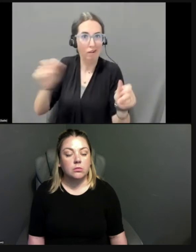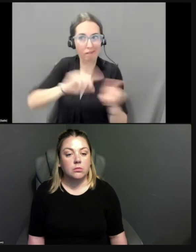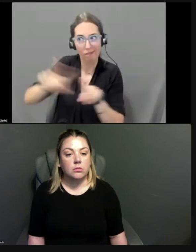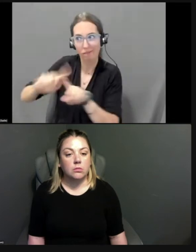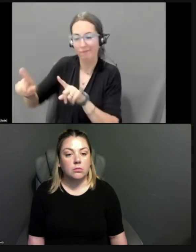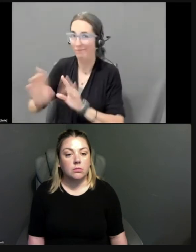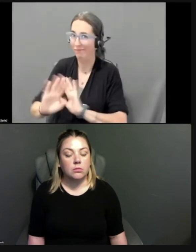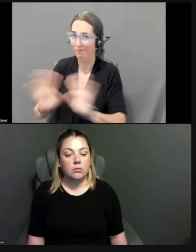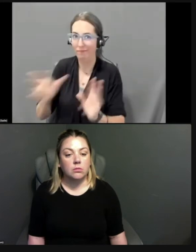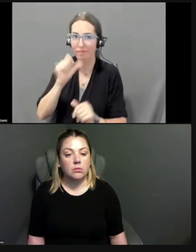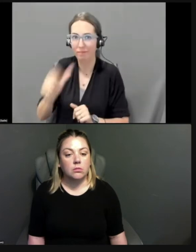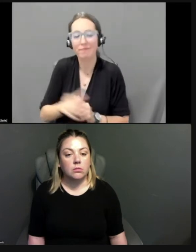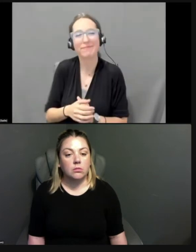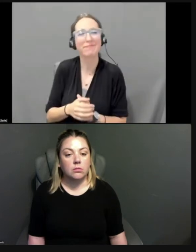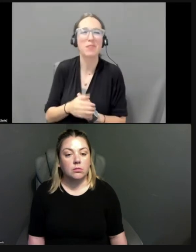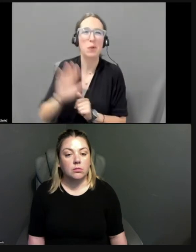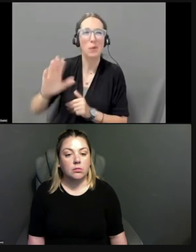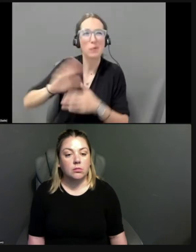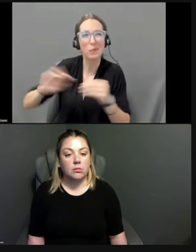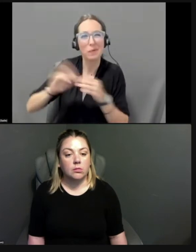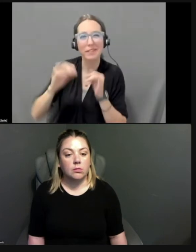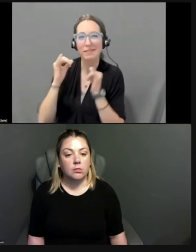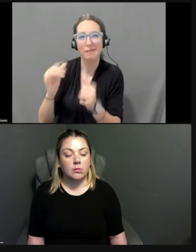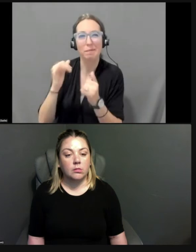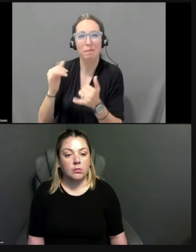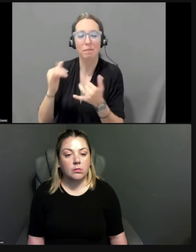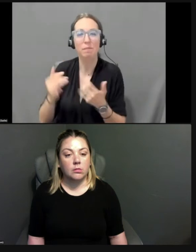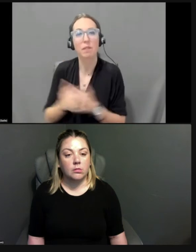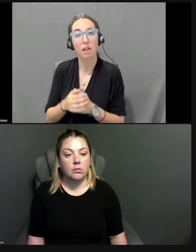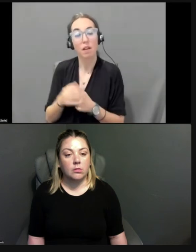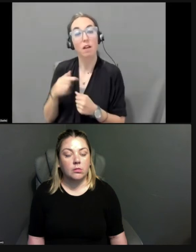develop and started to change, kind of grew out of that chubby